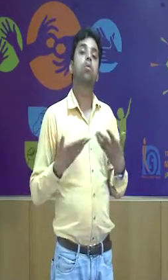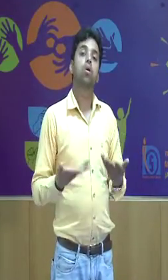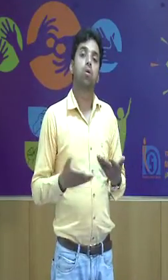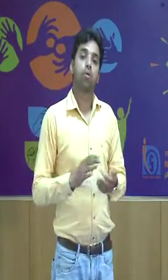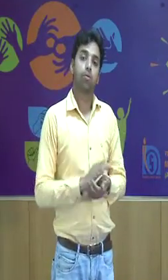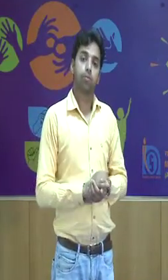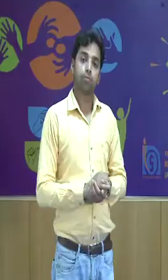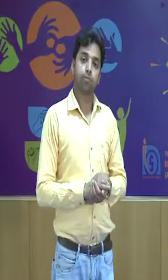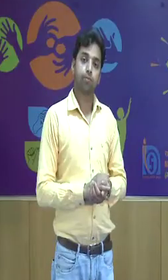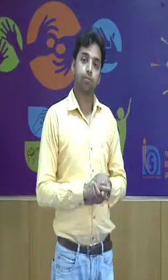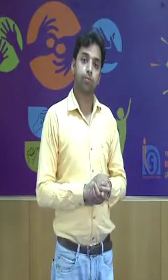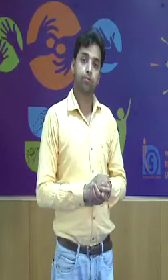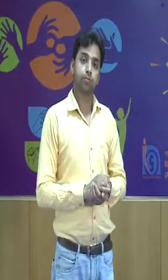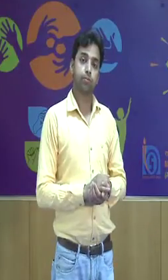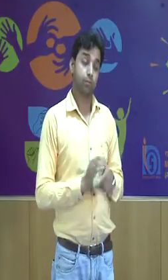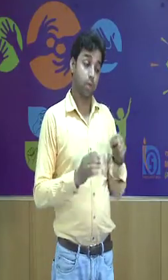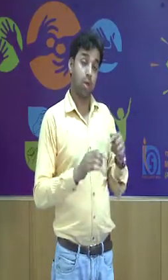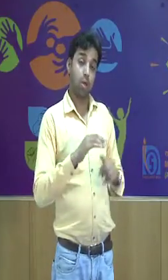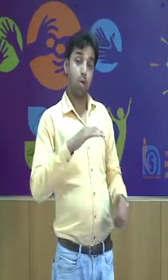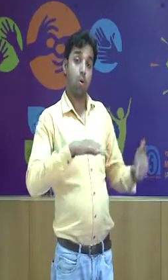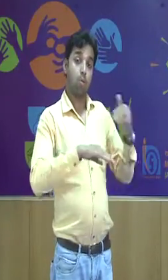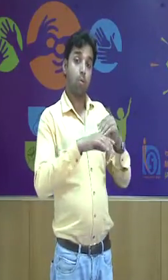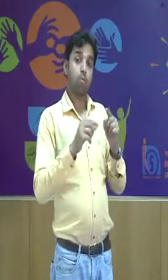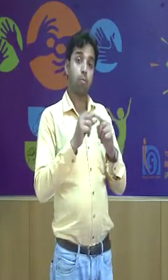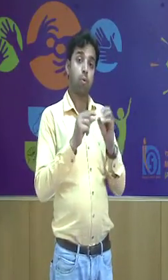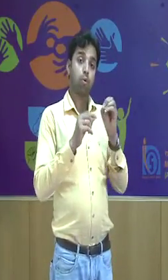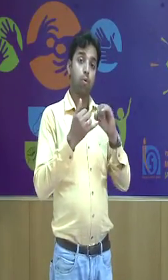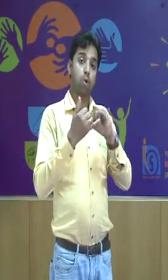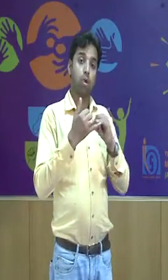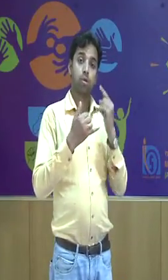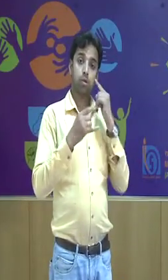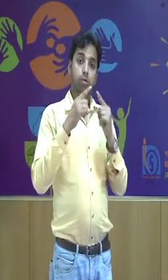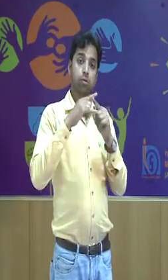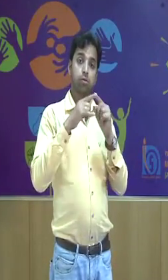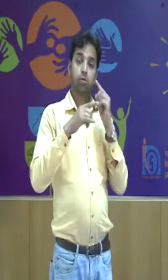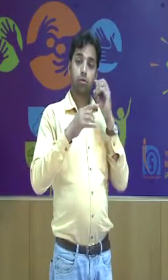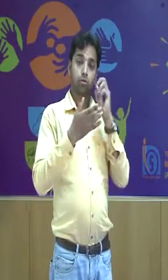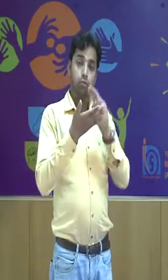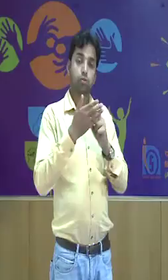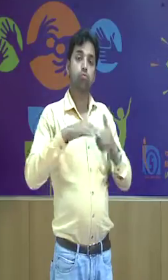However, their position became bad later.